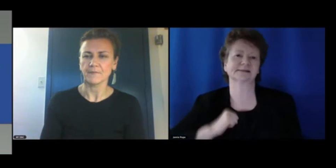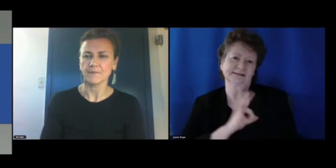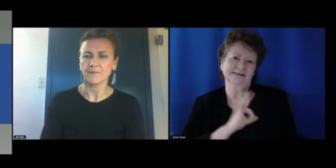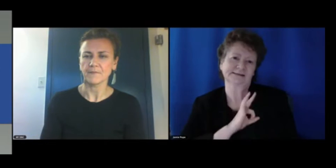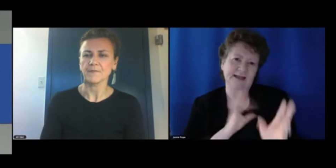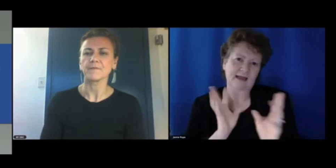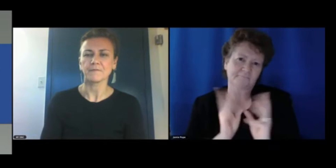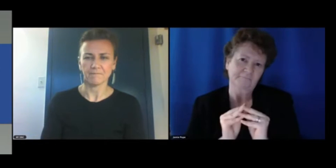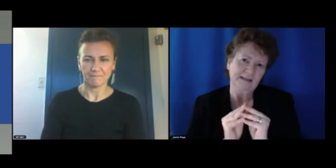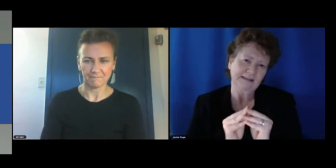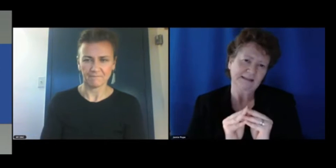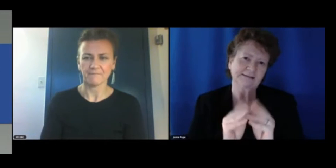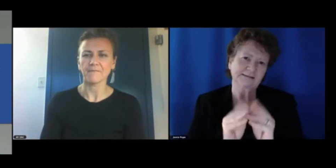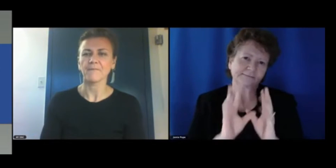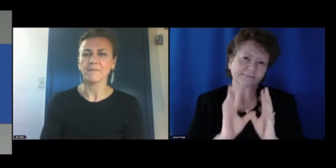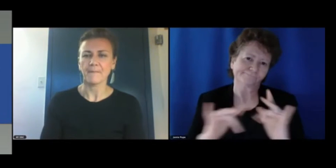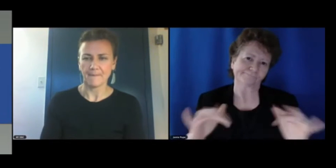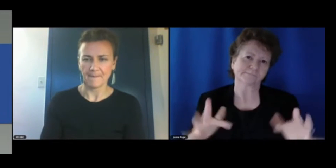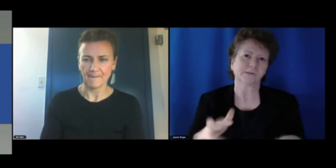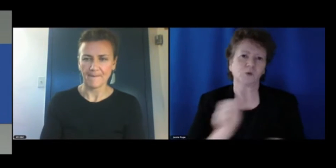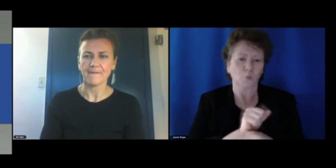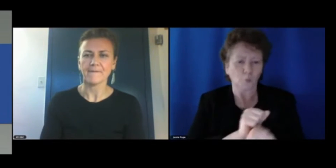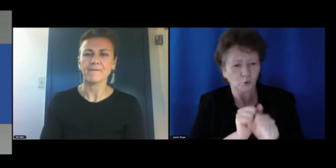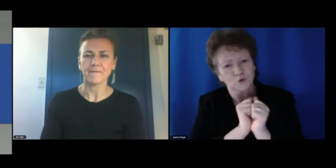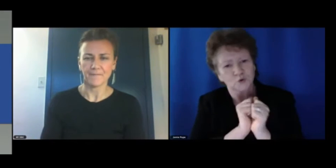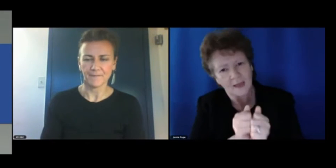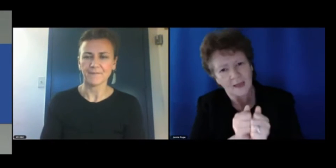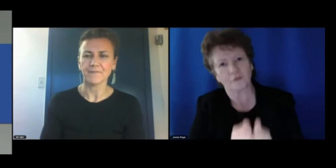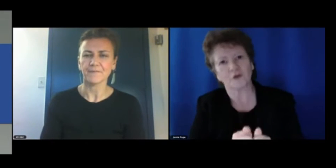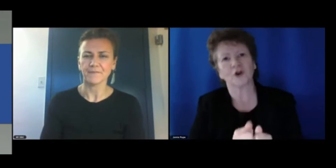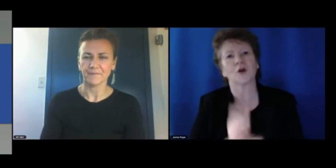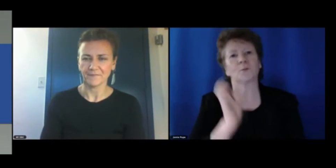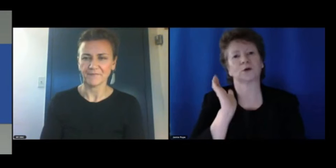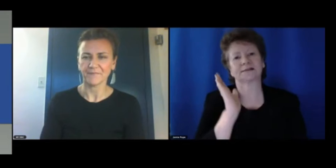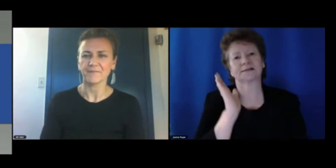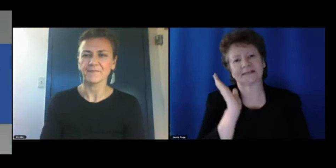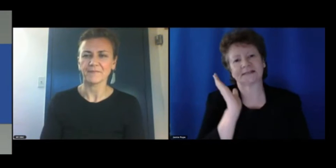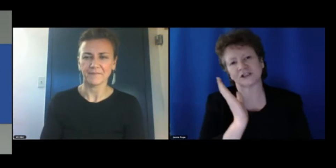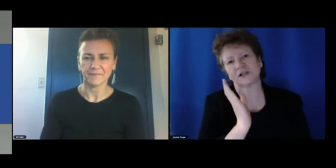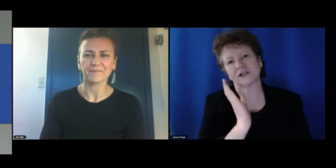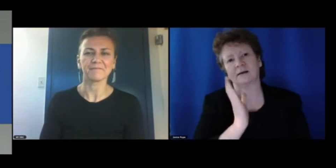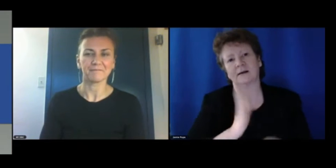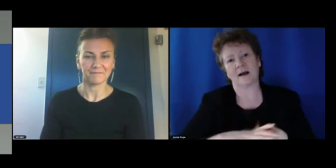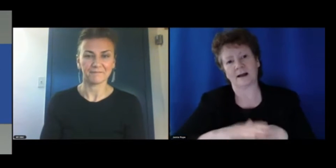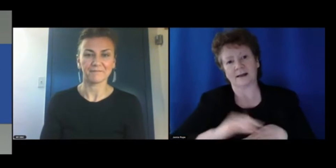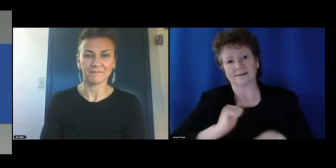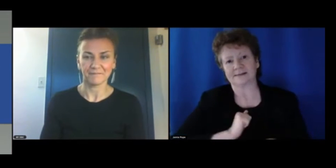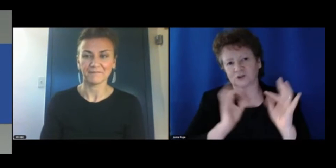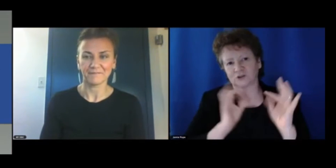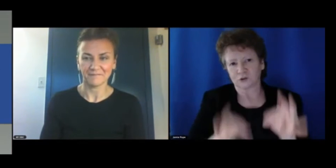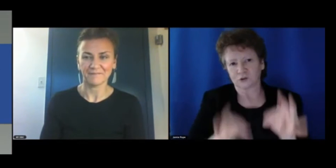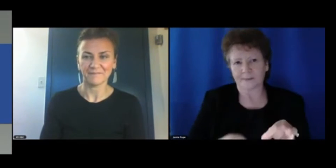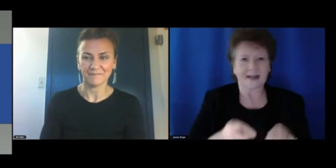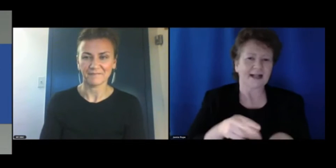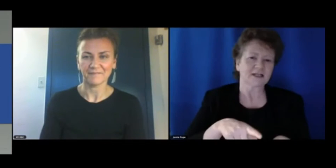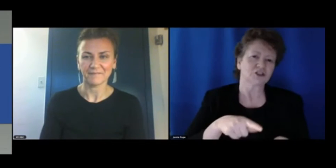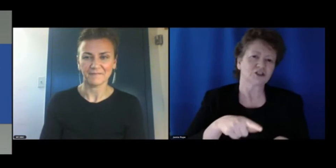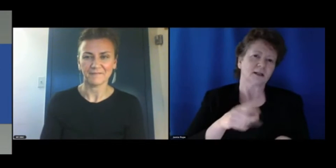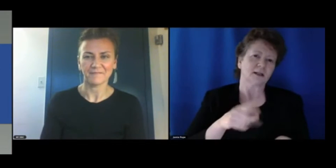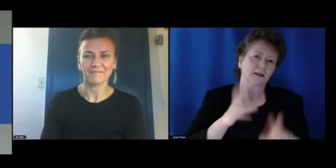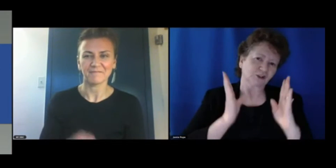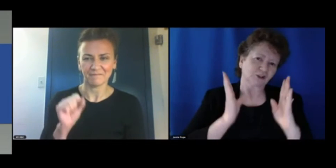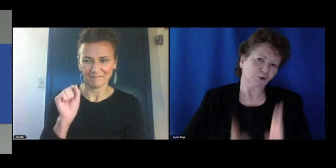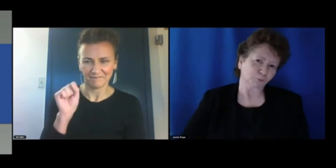areas, like local areas, or we have staff meetings and things like that, and we do